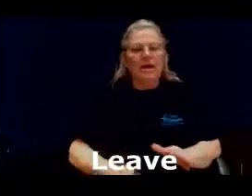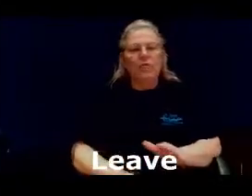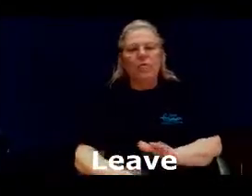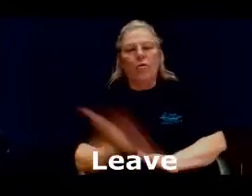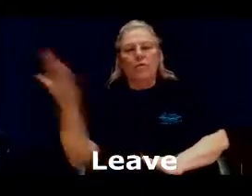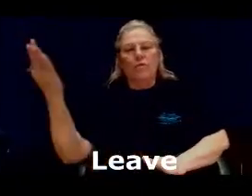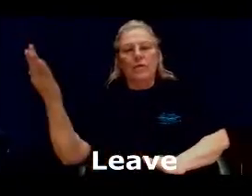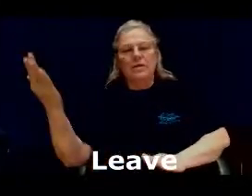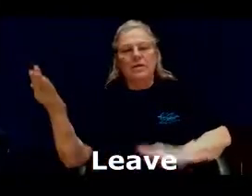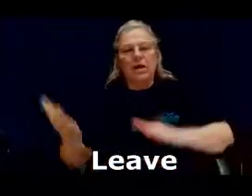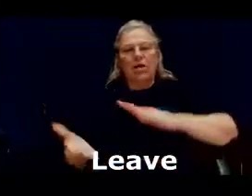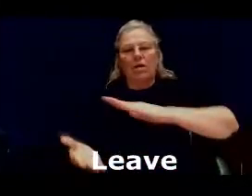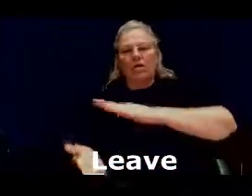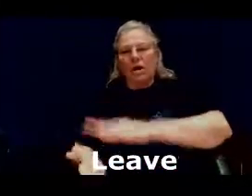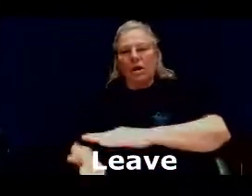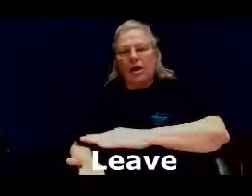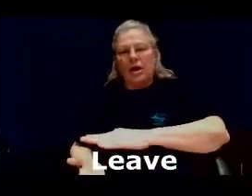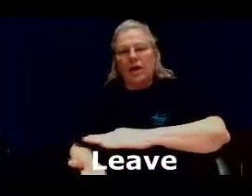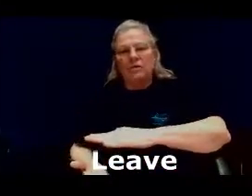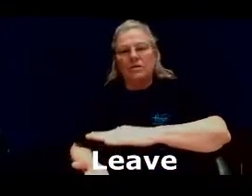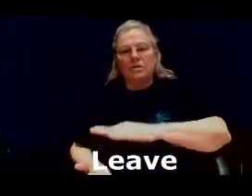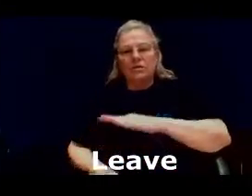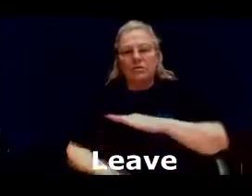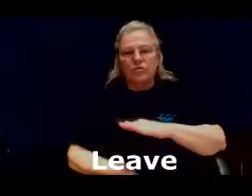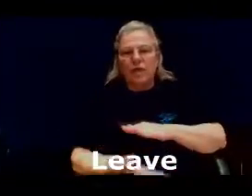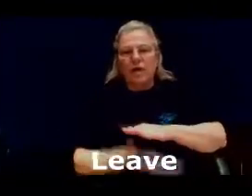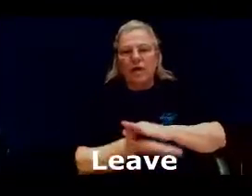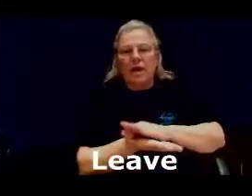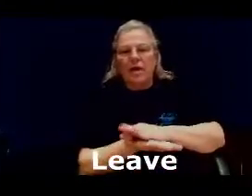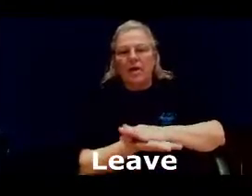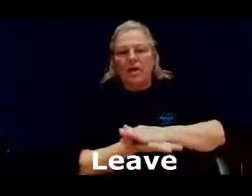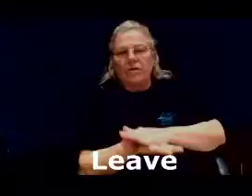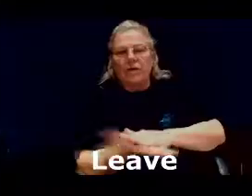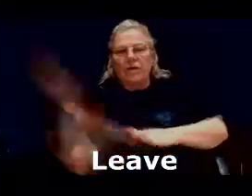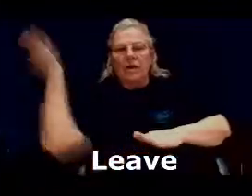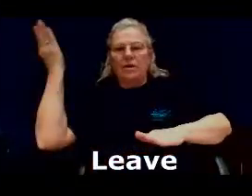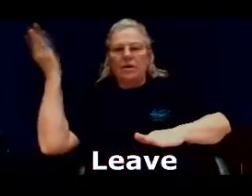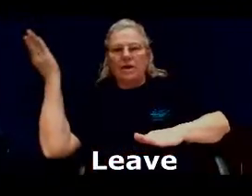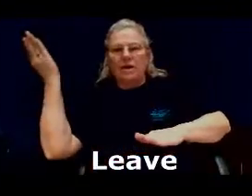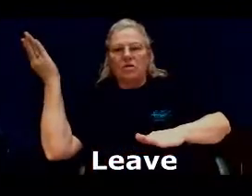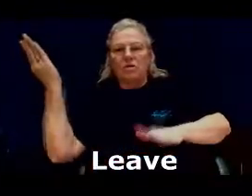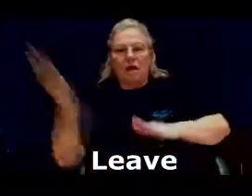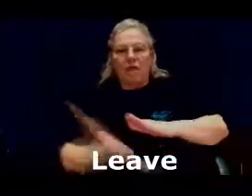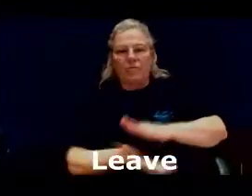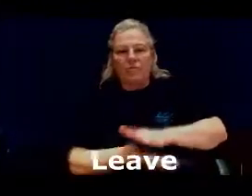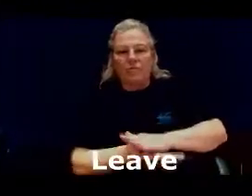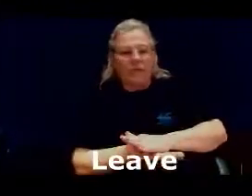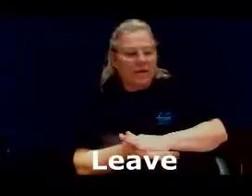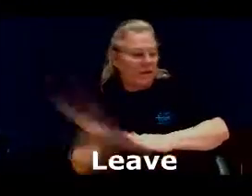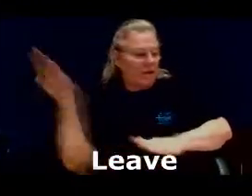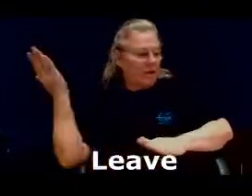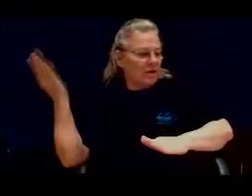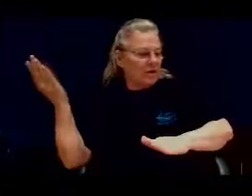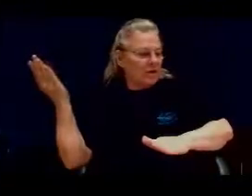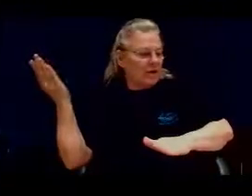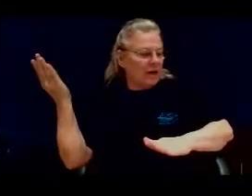Leave, to take off, hand straight out, and your other hand takes off out from underneath it, to